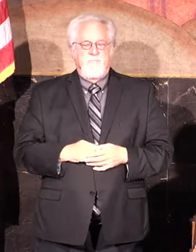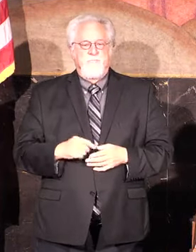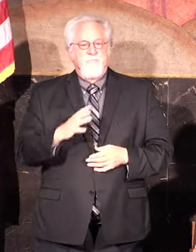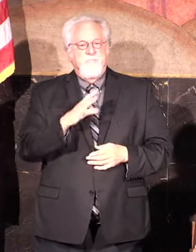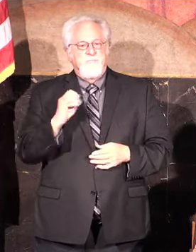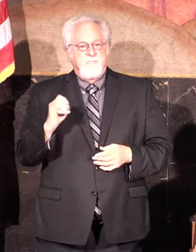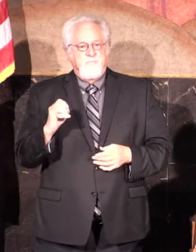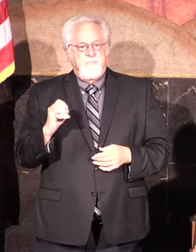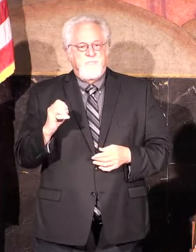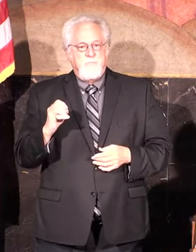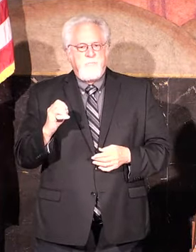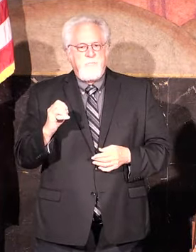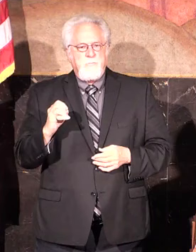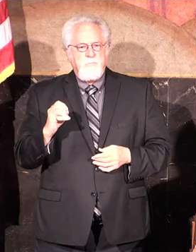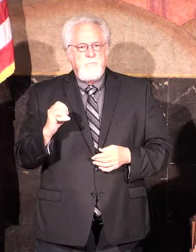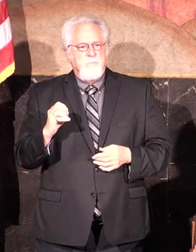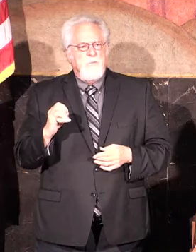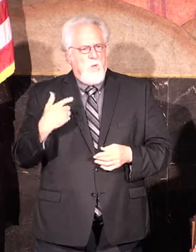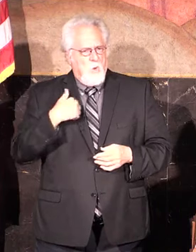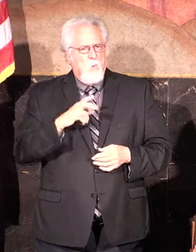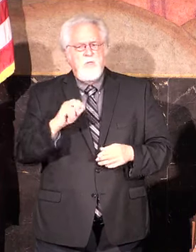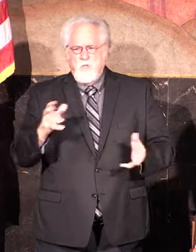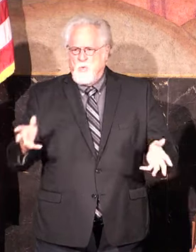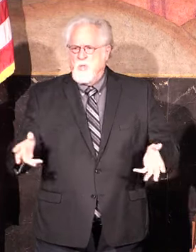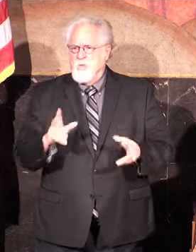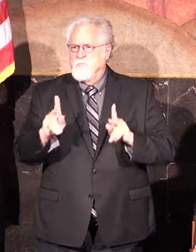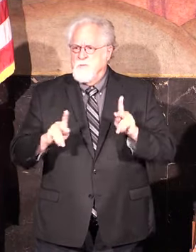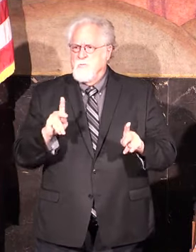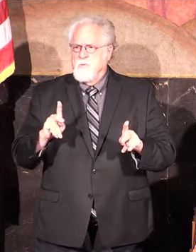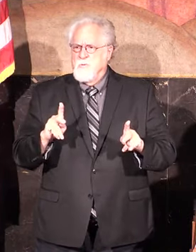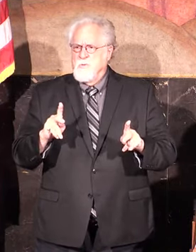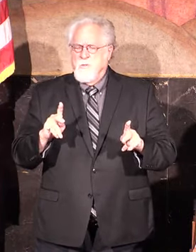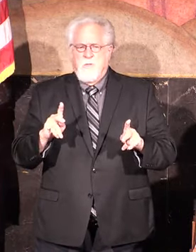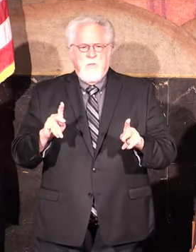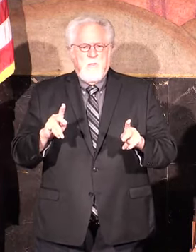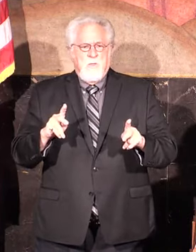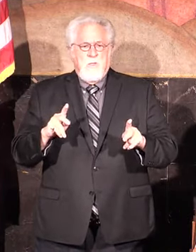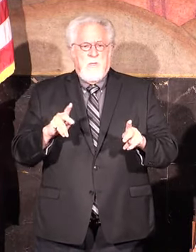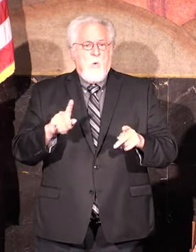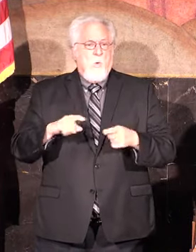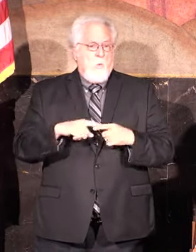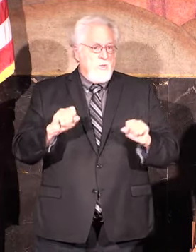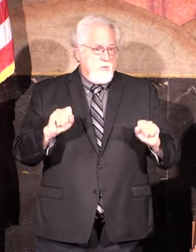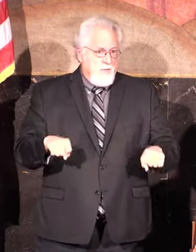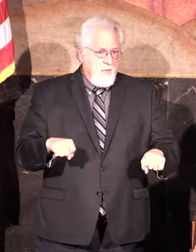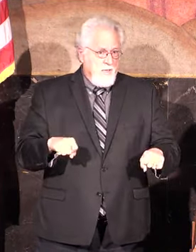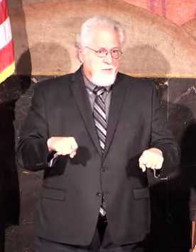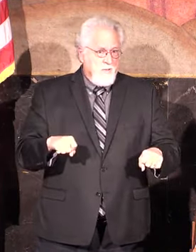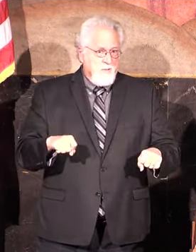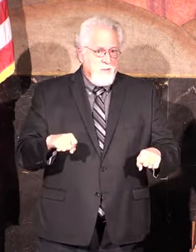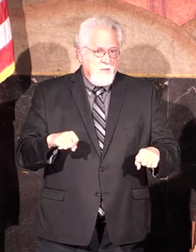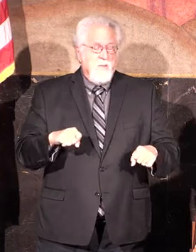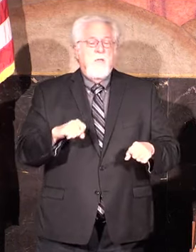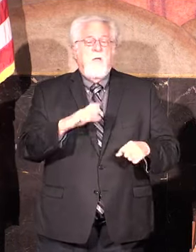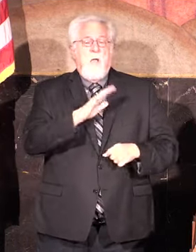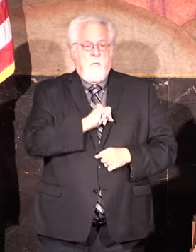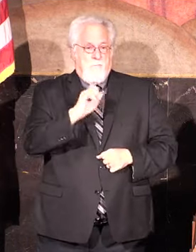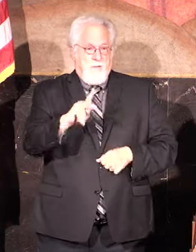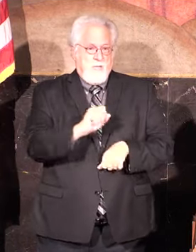And, you know, we do encourage people, however, as they are able to do so, to re-enter